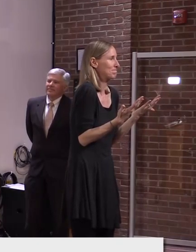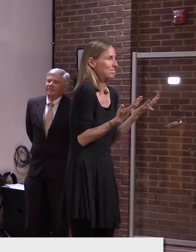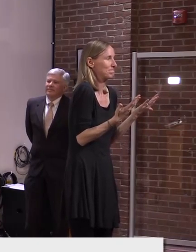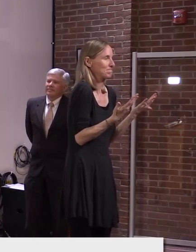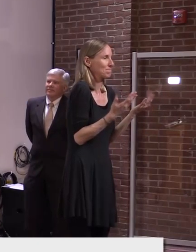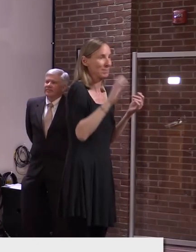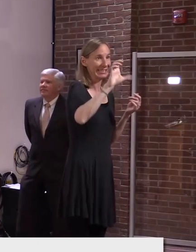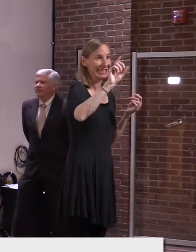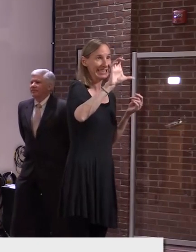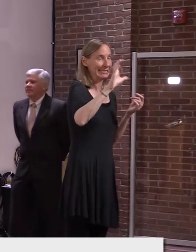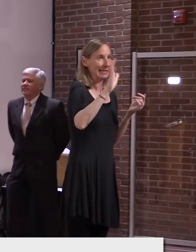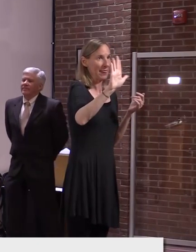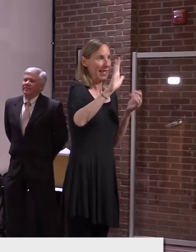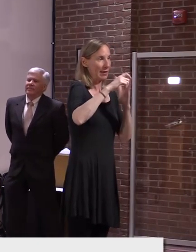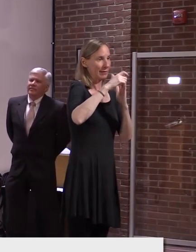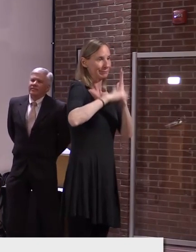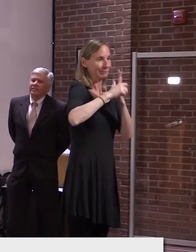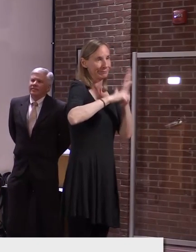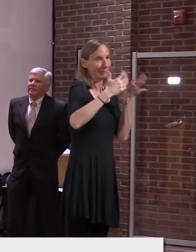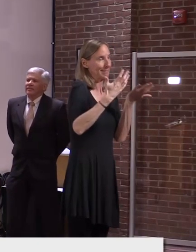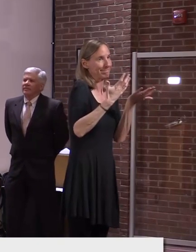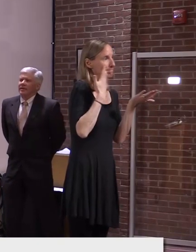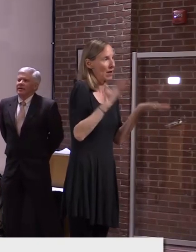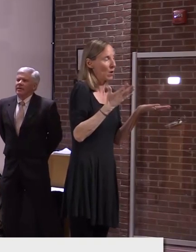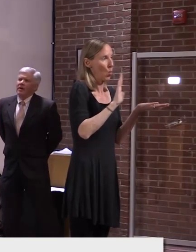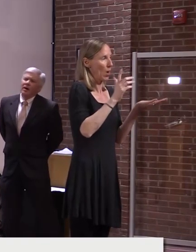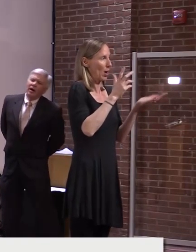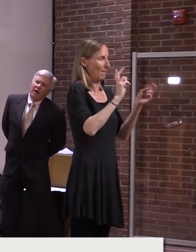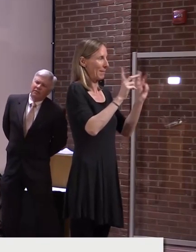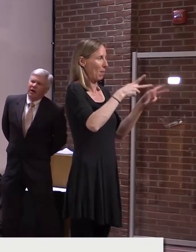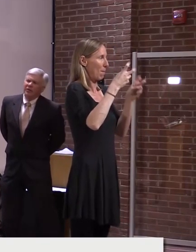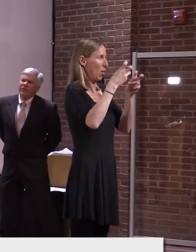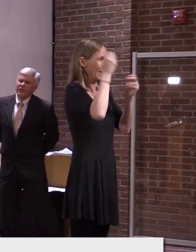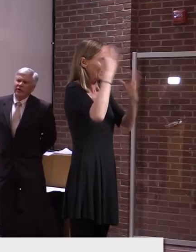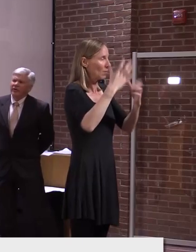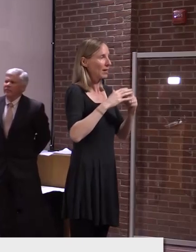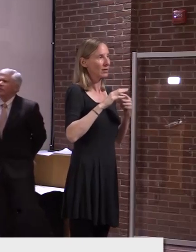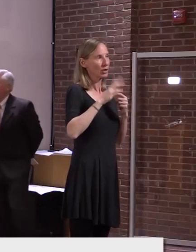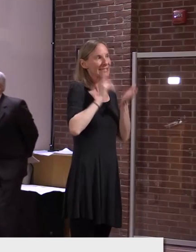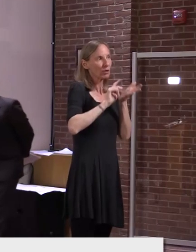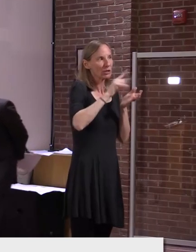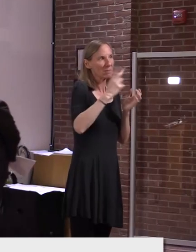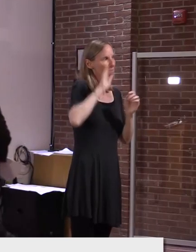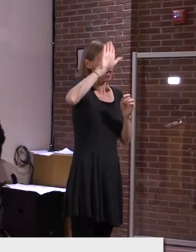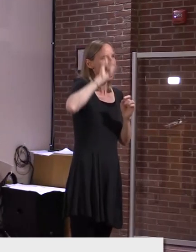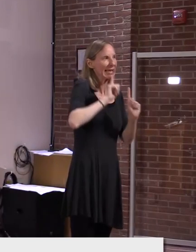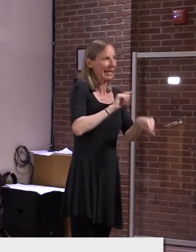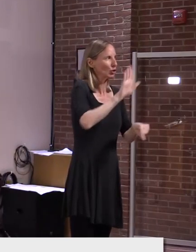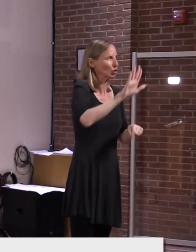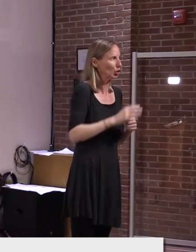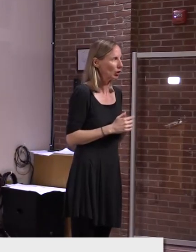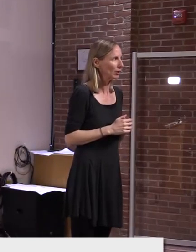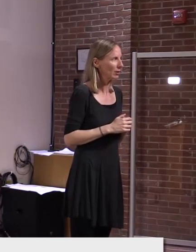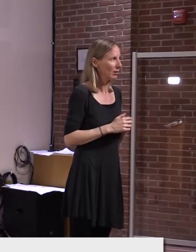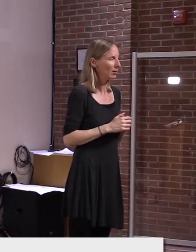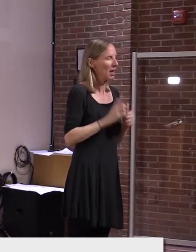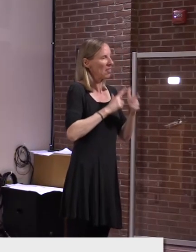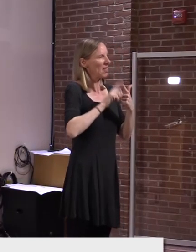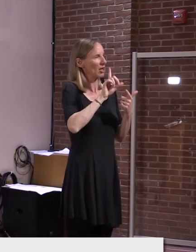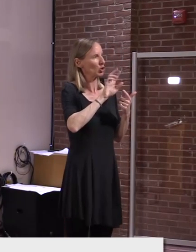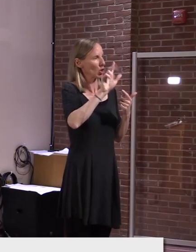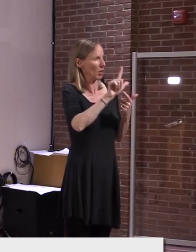don't know where everyone's getting the information or not getting the information. Secretary Smith. I'll start and then hand it over to